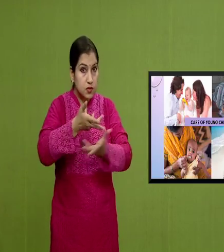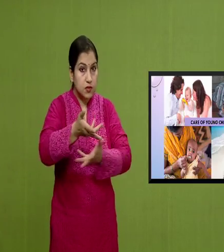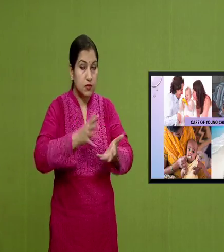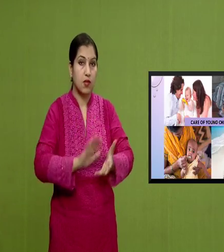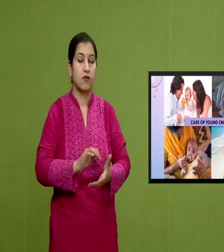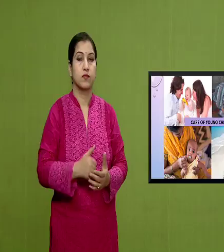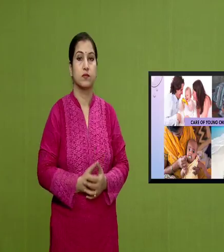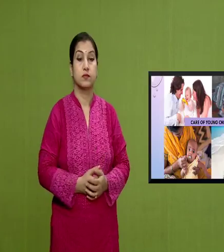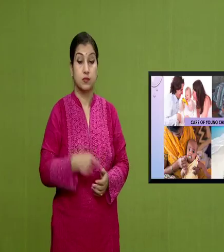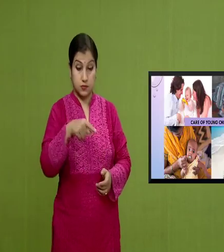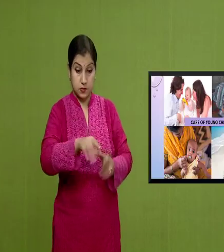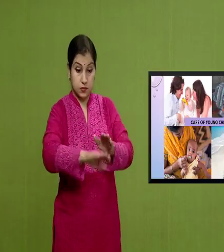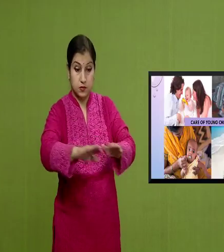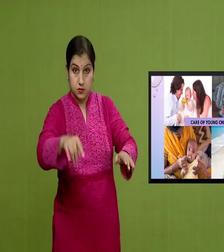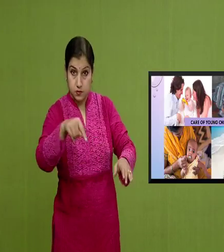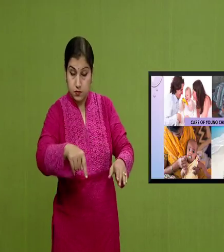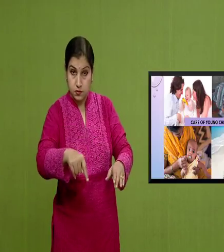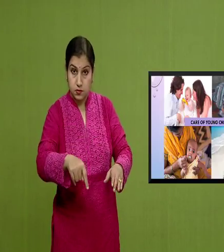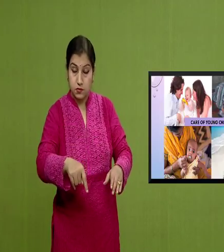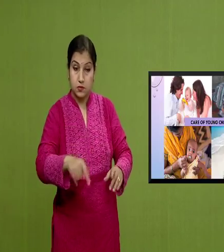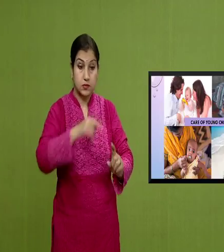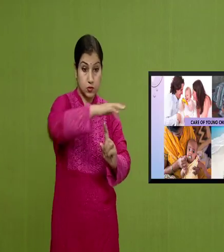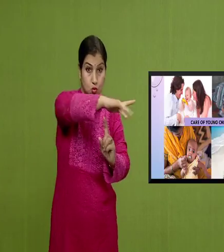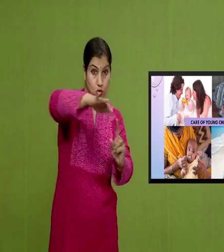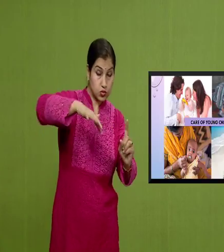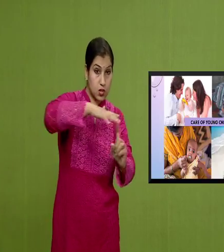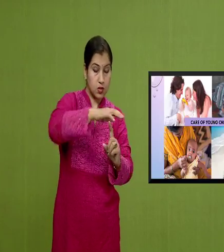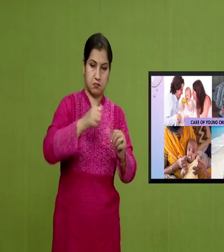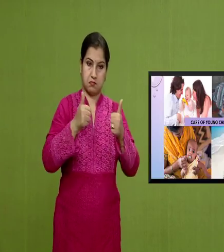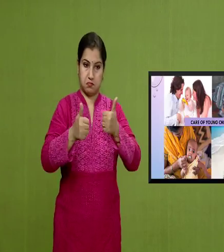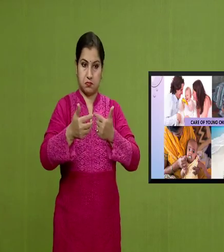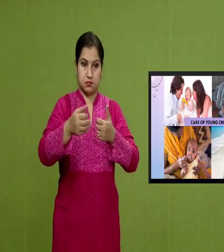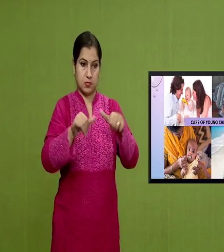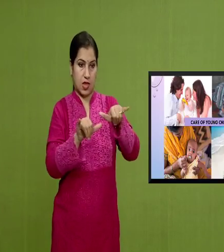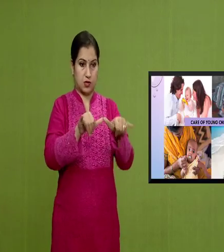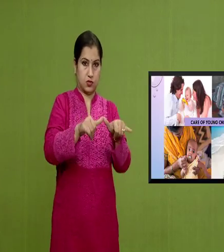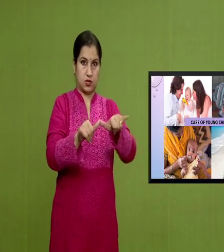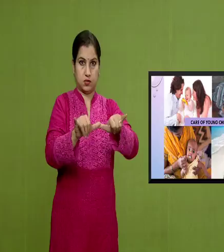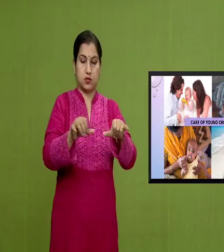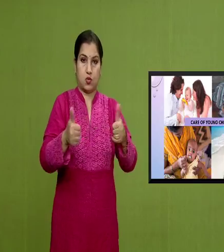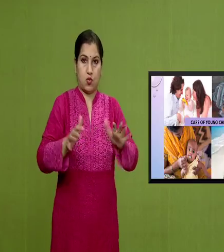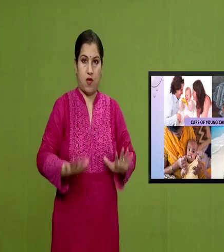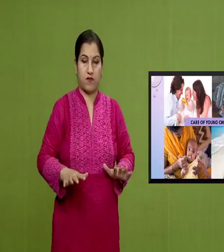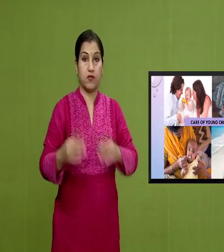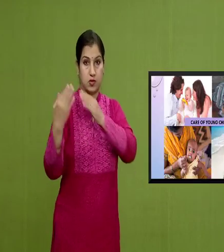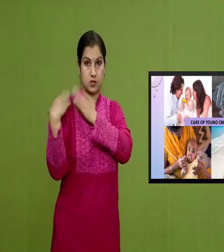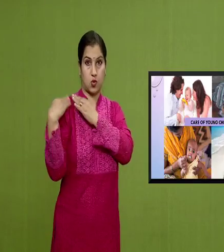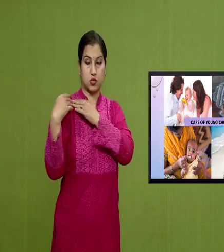These children are socially well adjusted, responsible, and